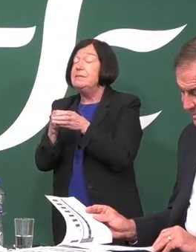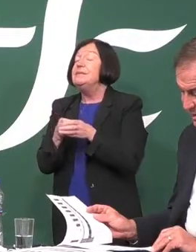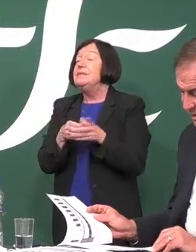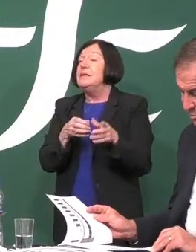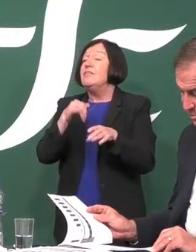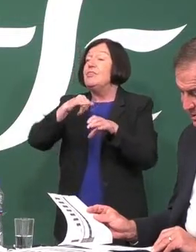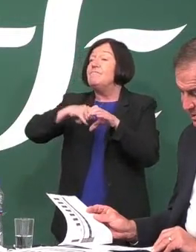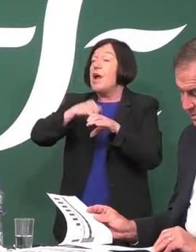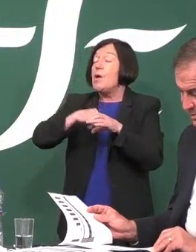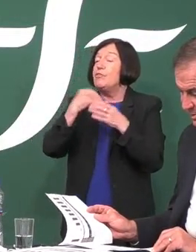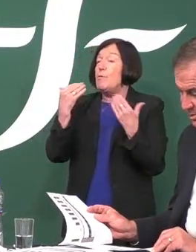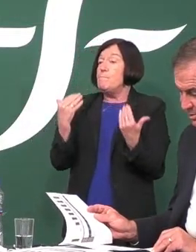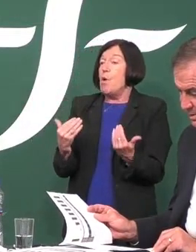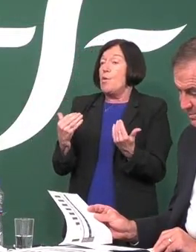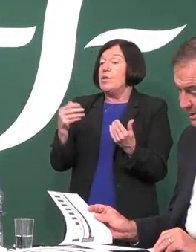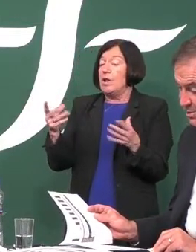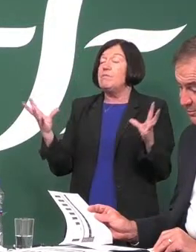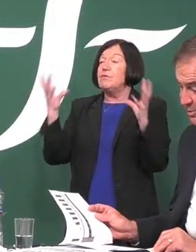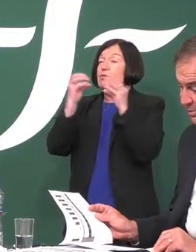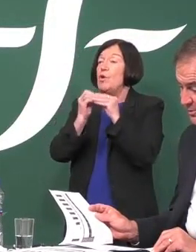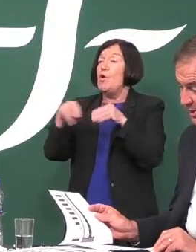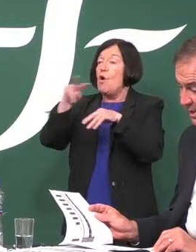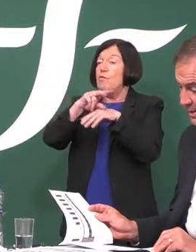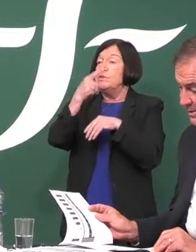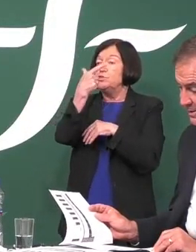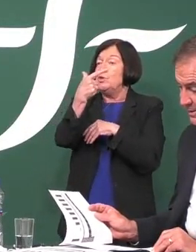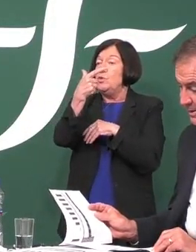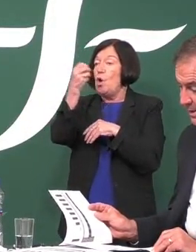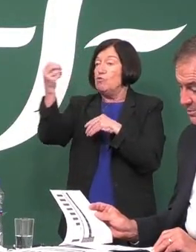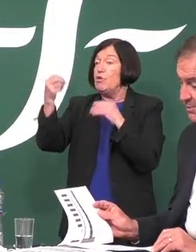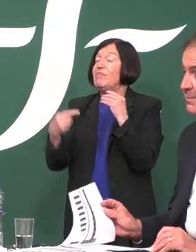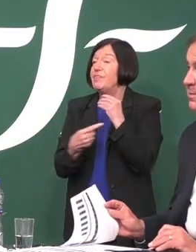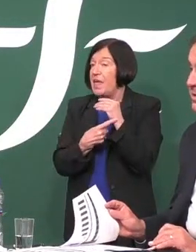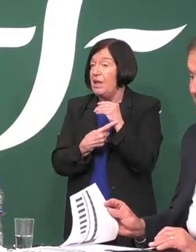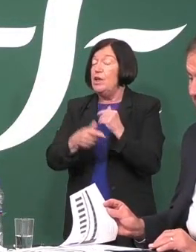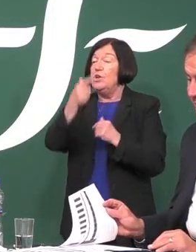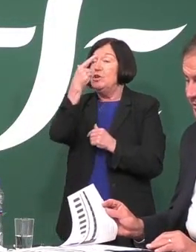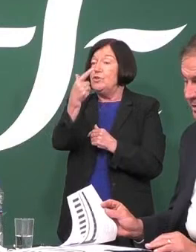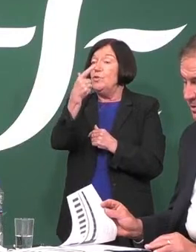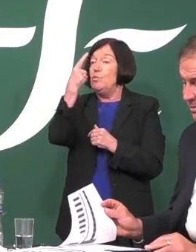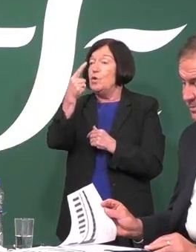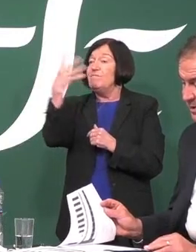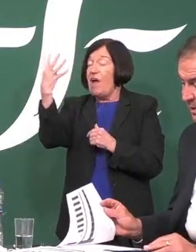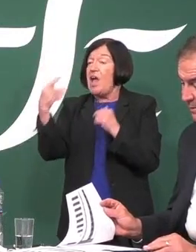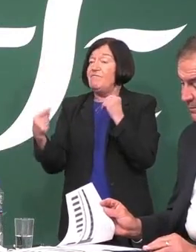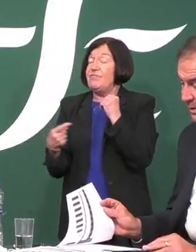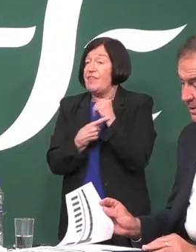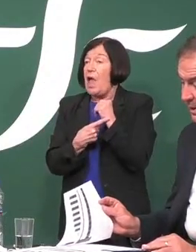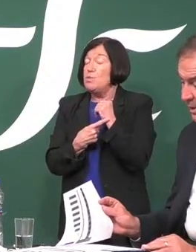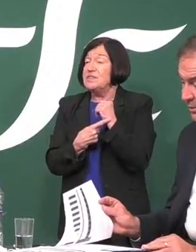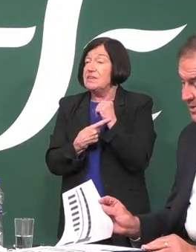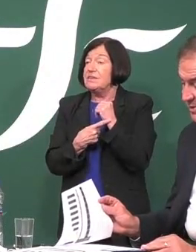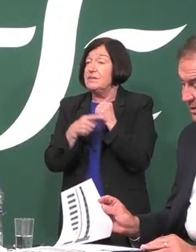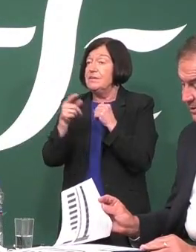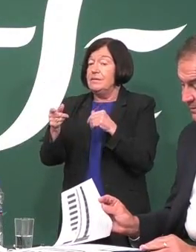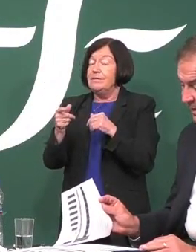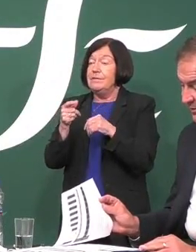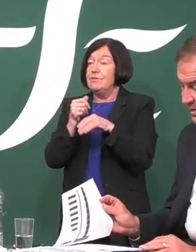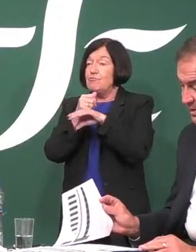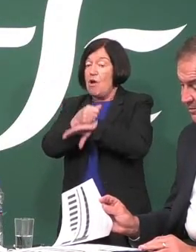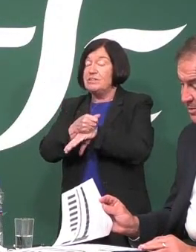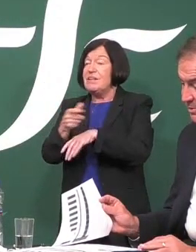it's pharmacy at the moment in terms of their total split is over 200k, 215,000 in terms of across